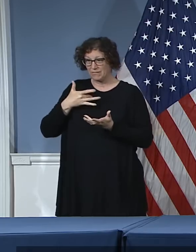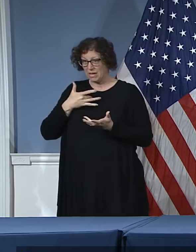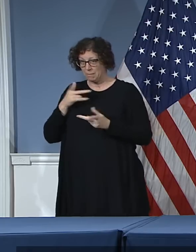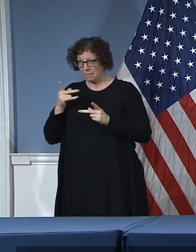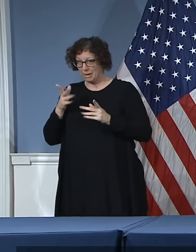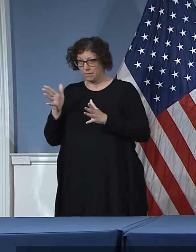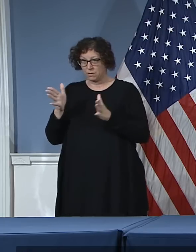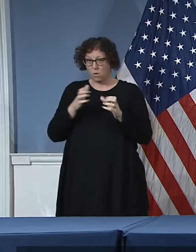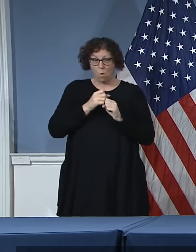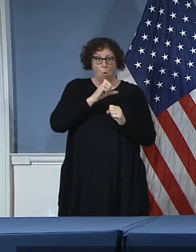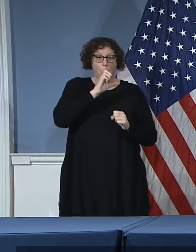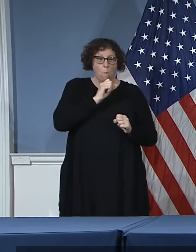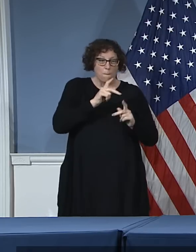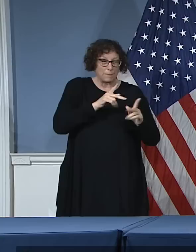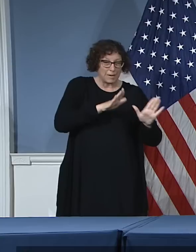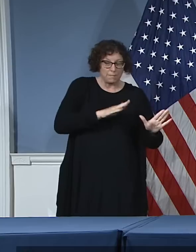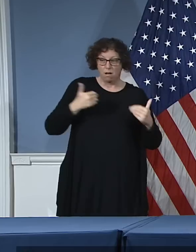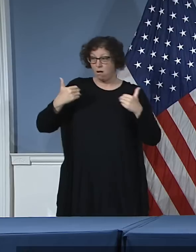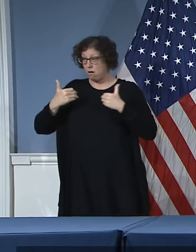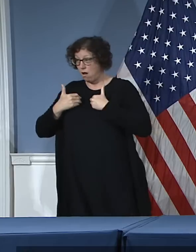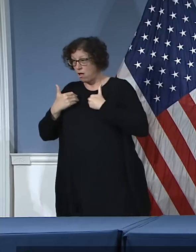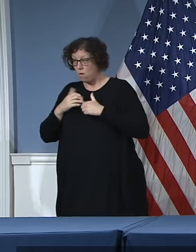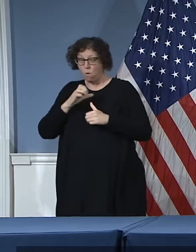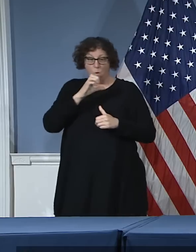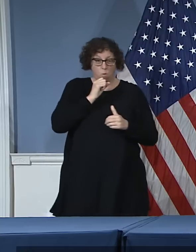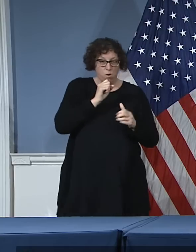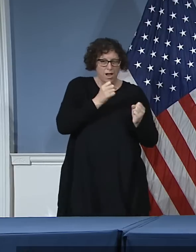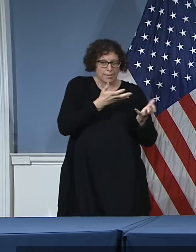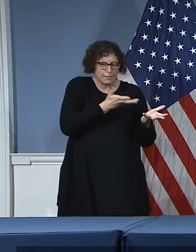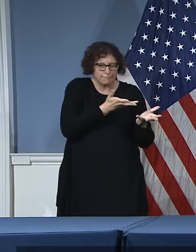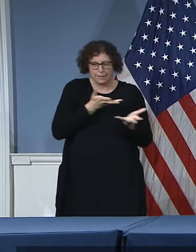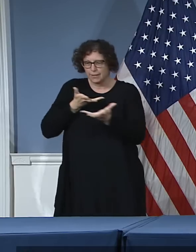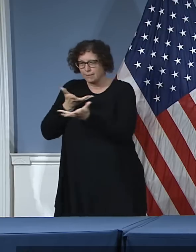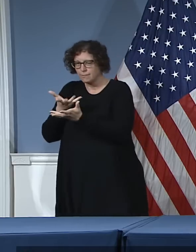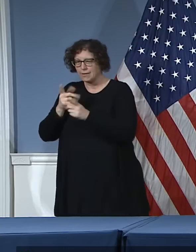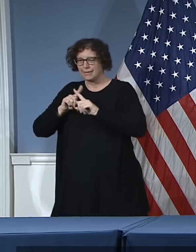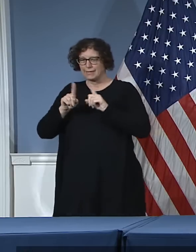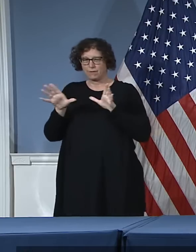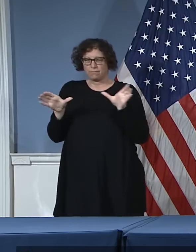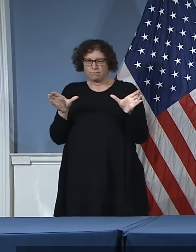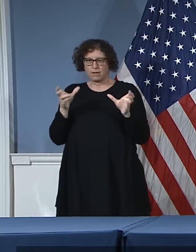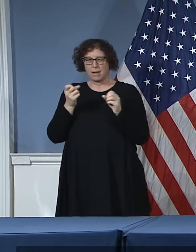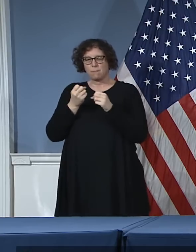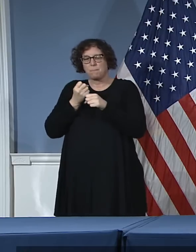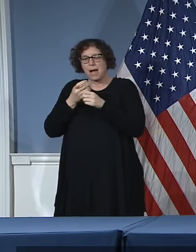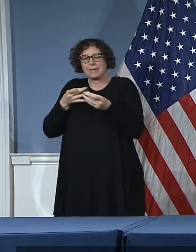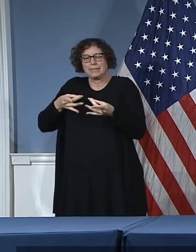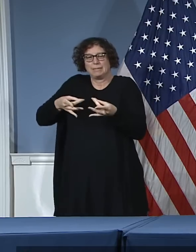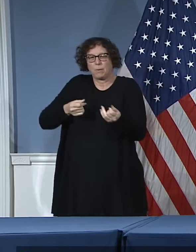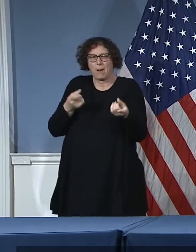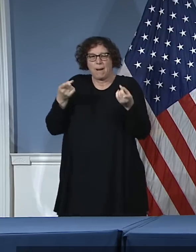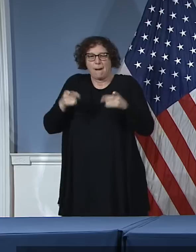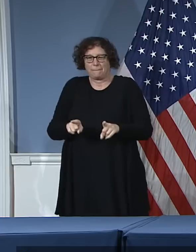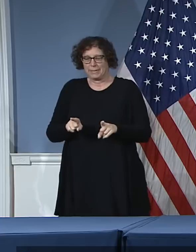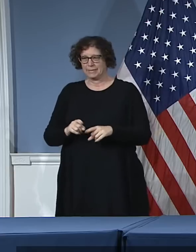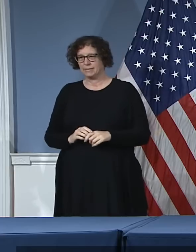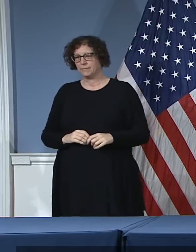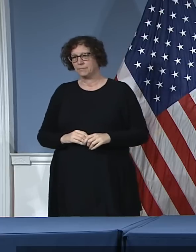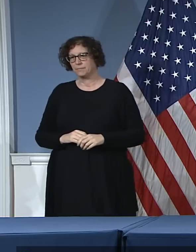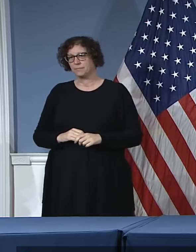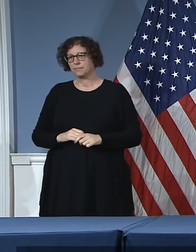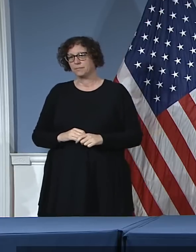clear what you got to do, and I believe the vast, vast majority of New Yorkers will listen. We're not to the point yet of